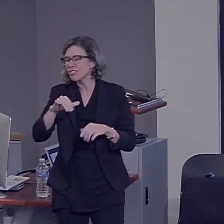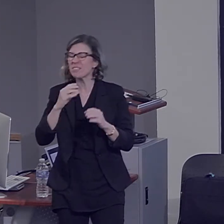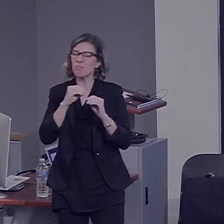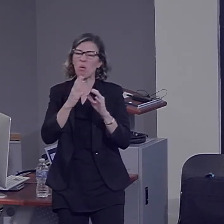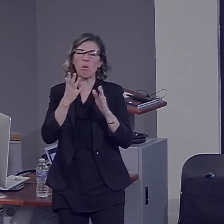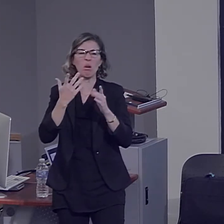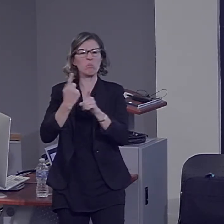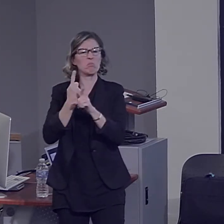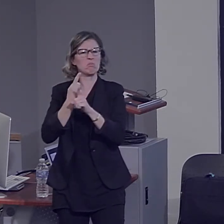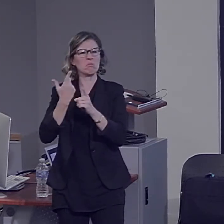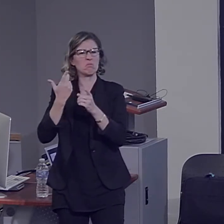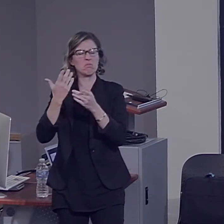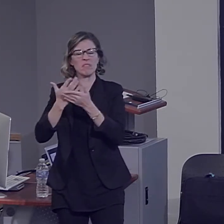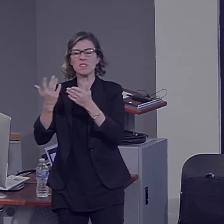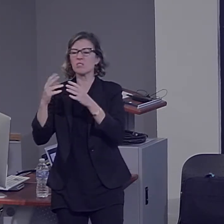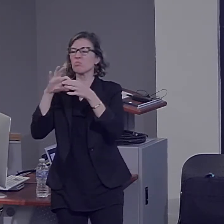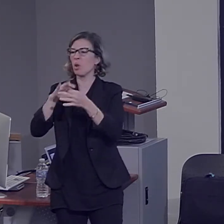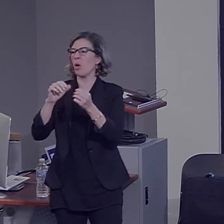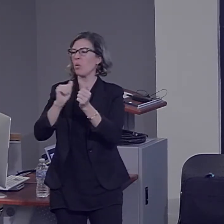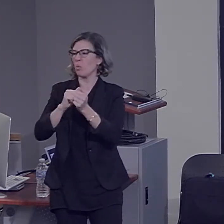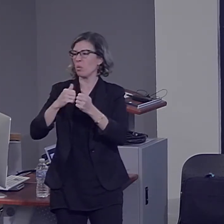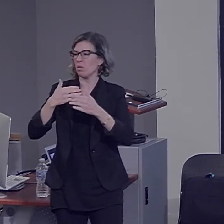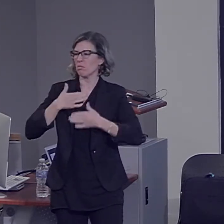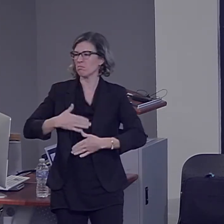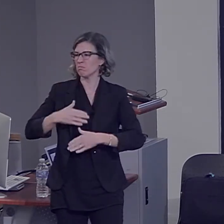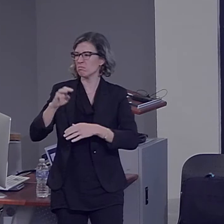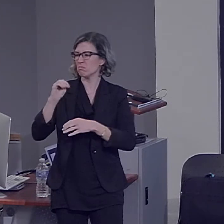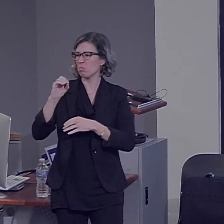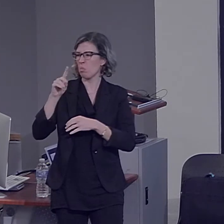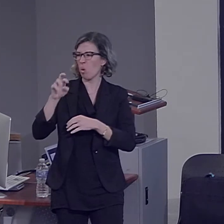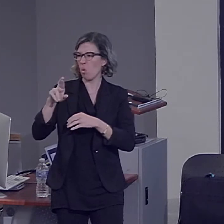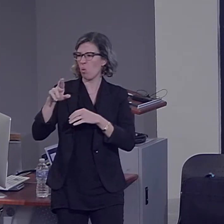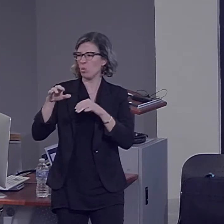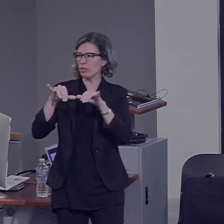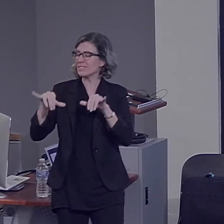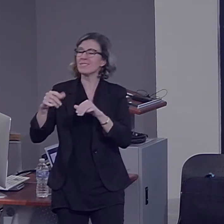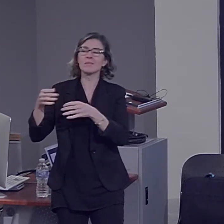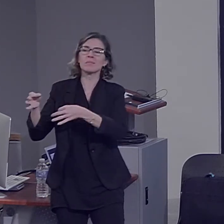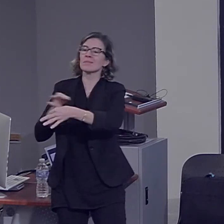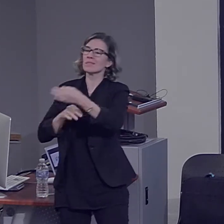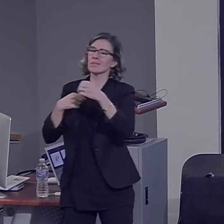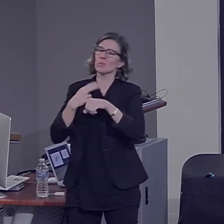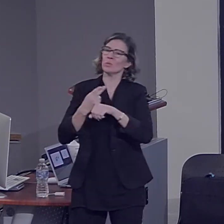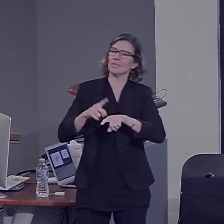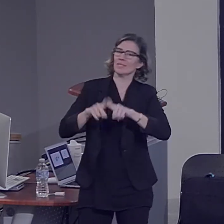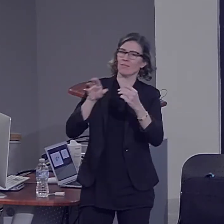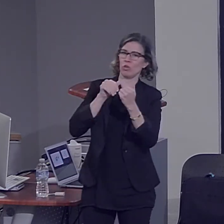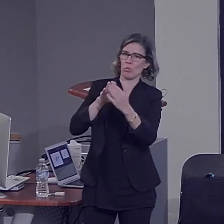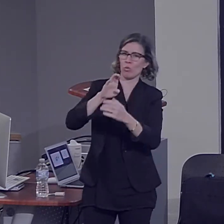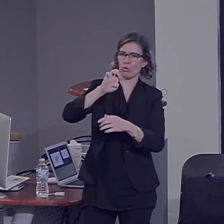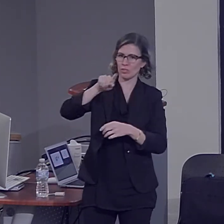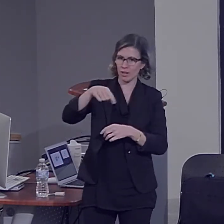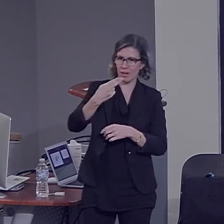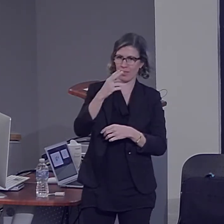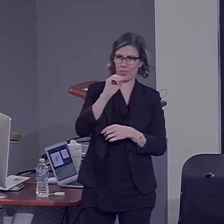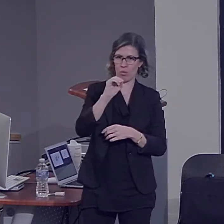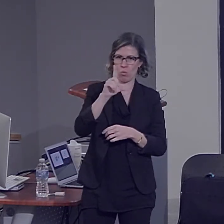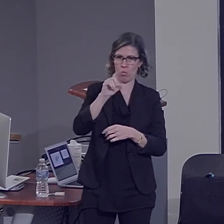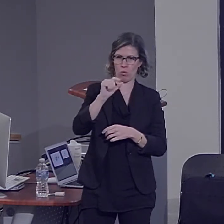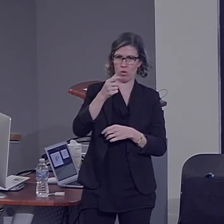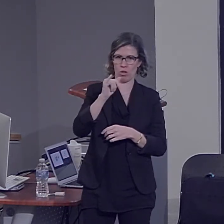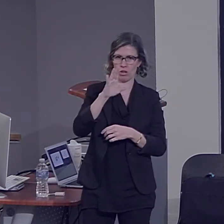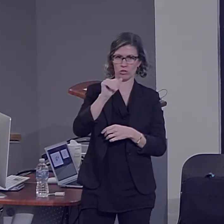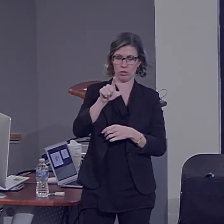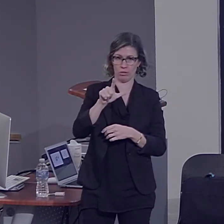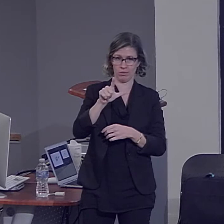classical aspect of the motor system, we used an ethological approach. We examined what